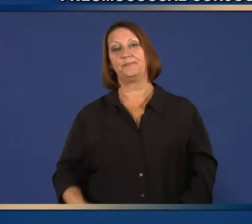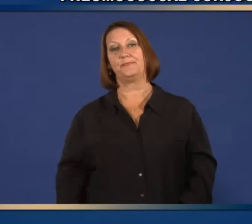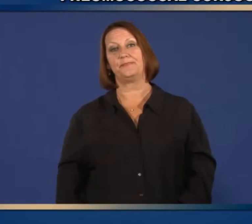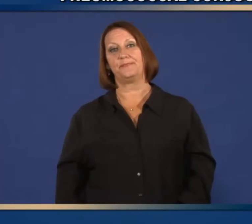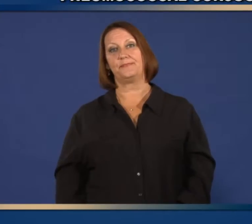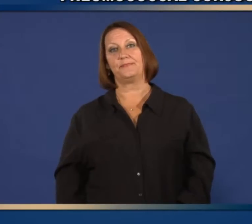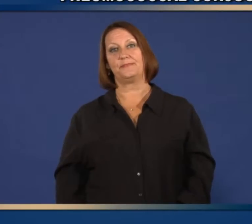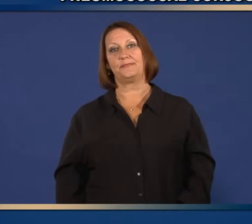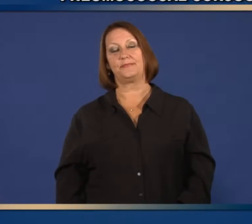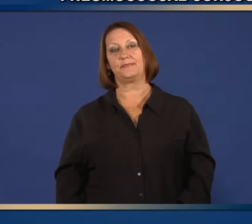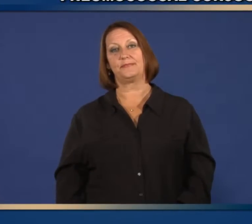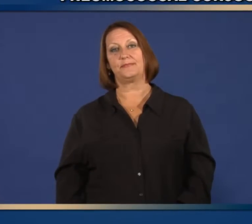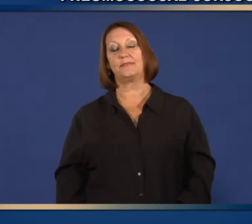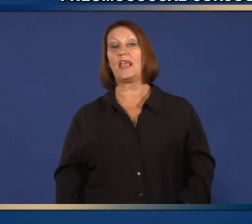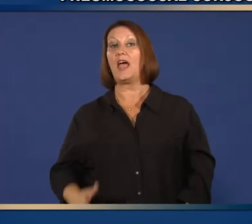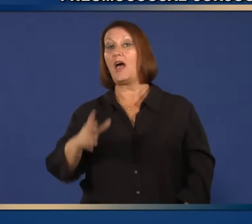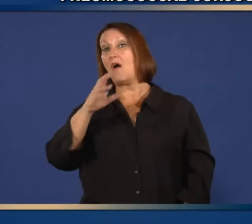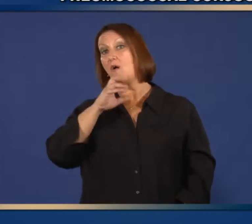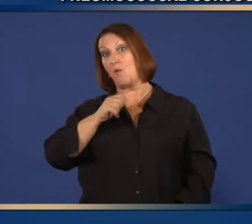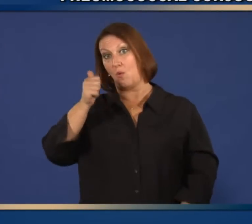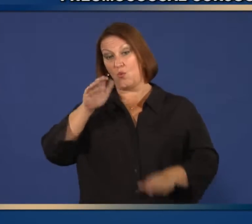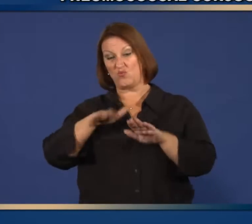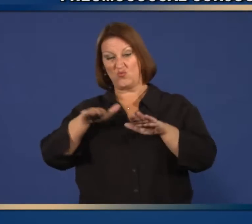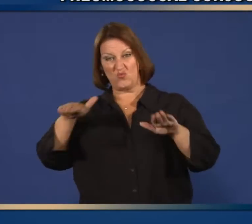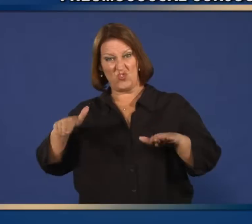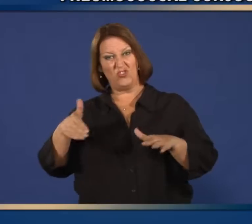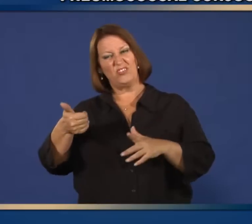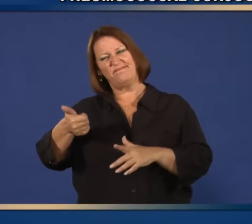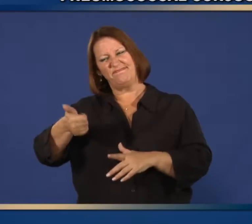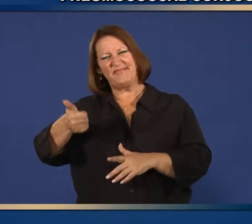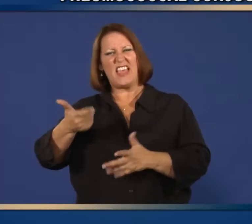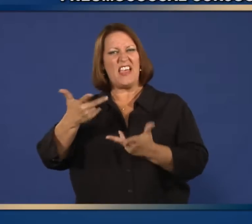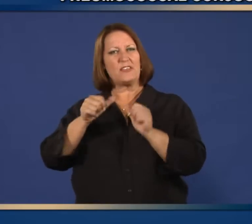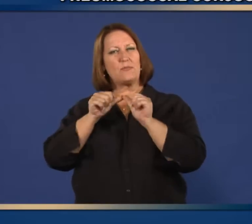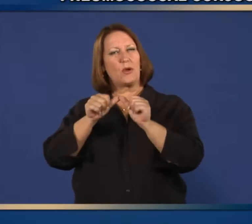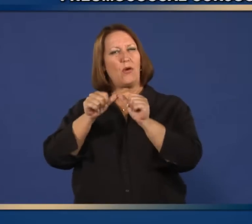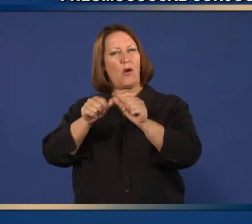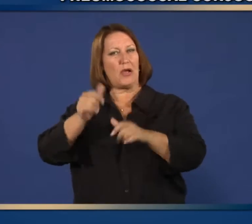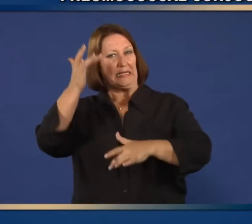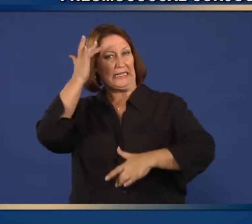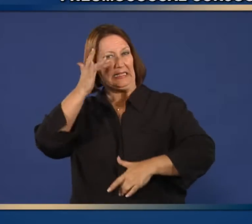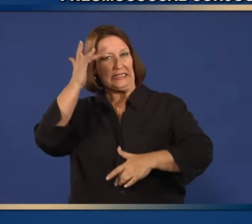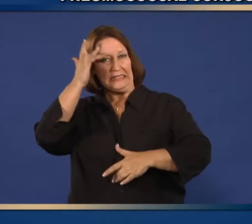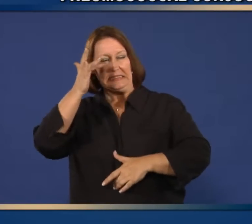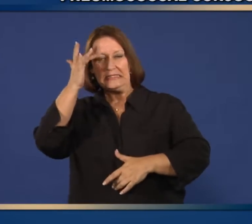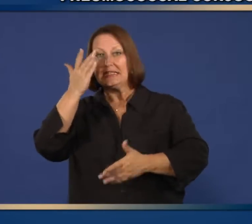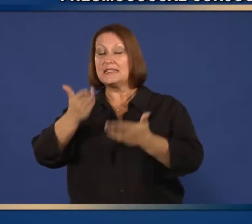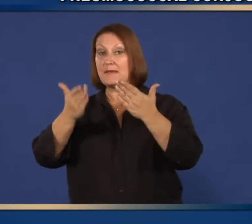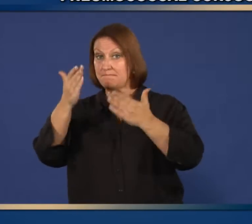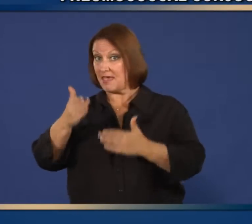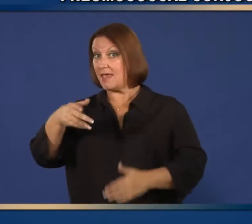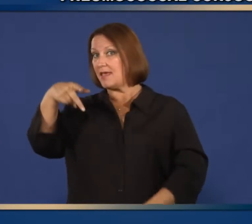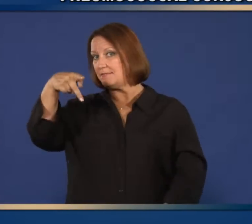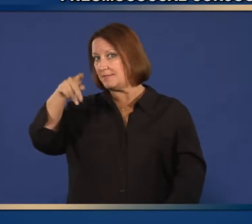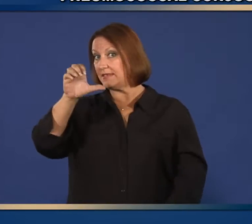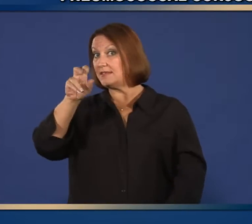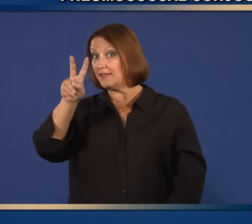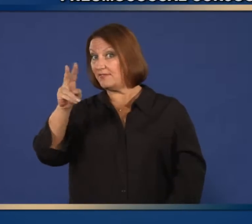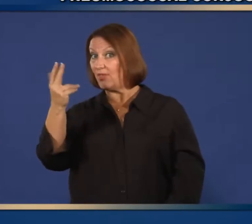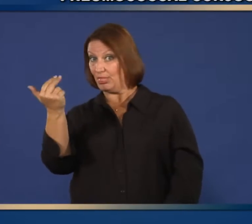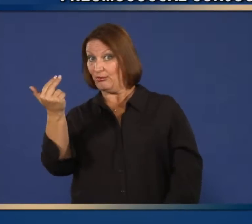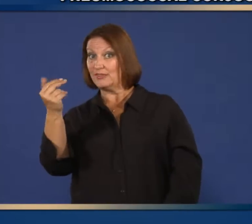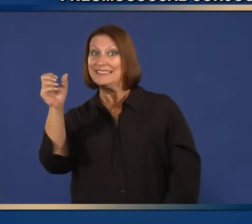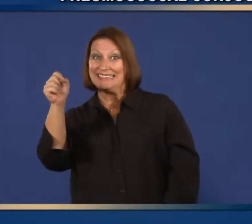receiving PCV13, older children with certain chronic